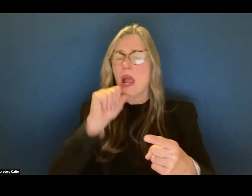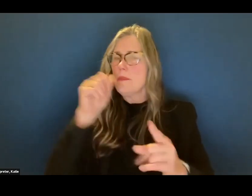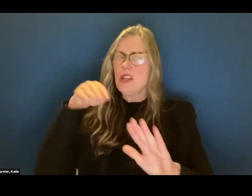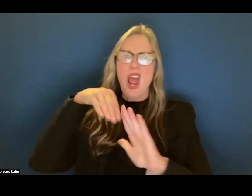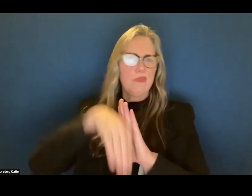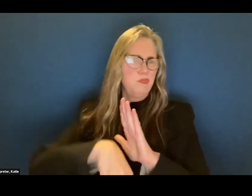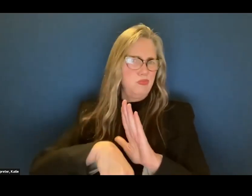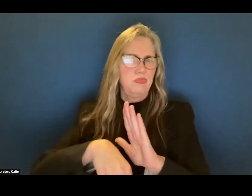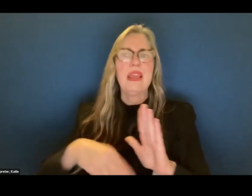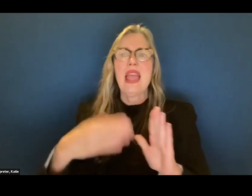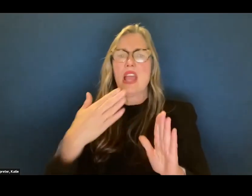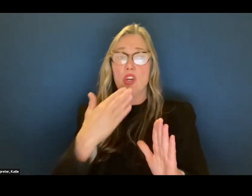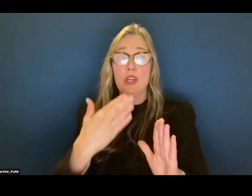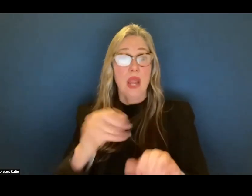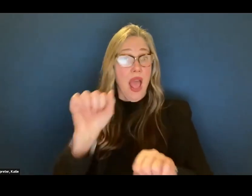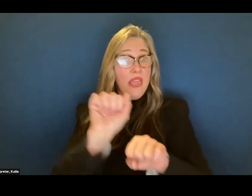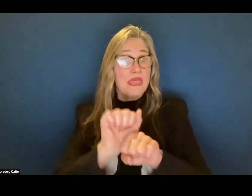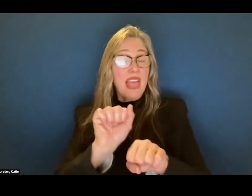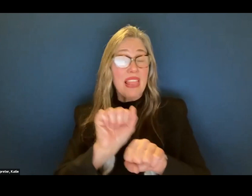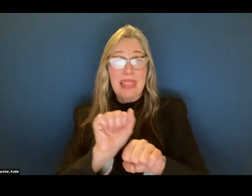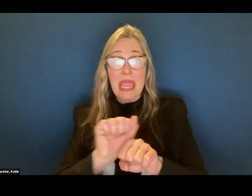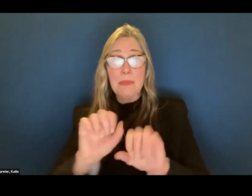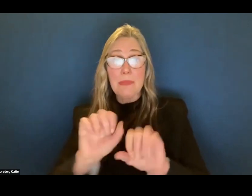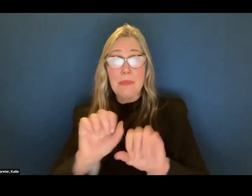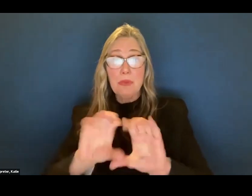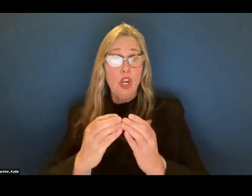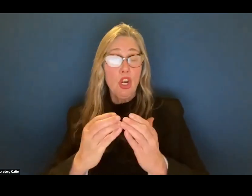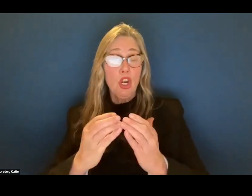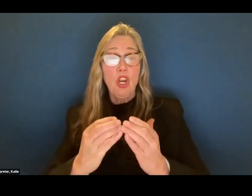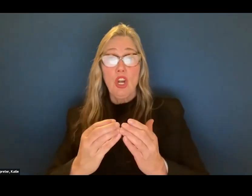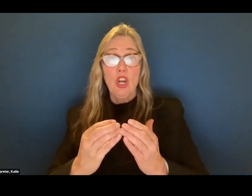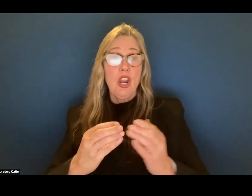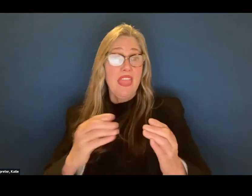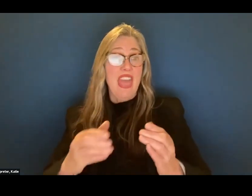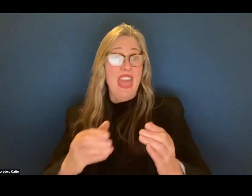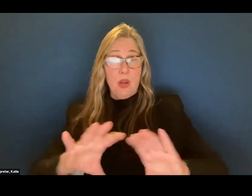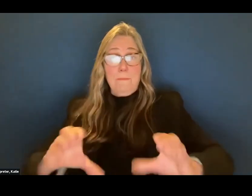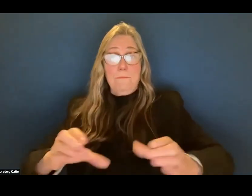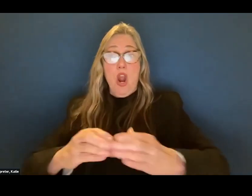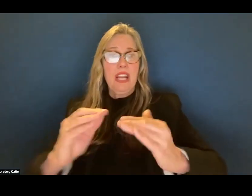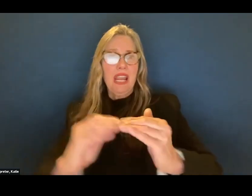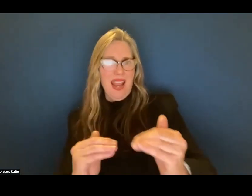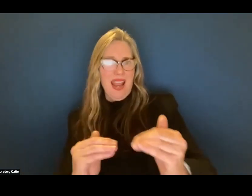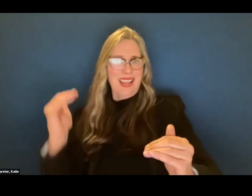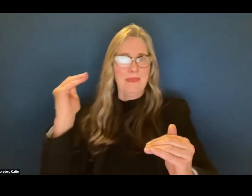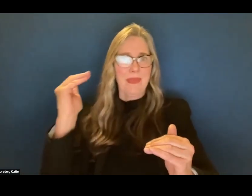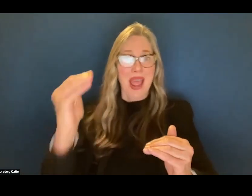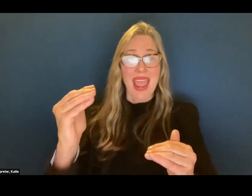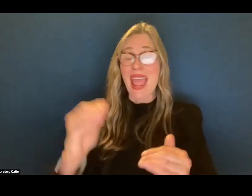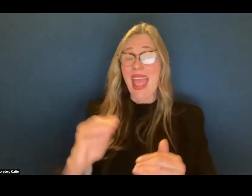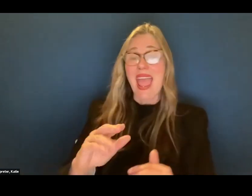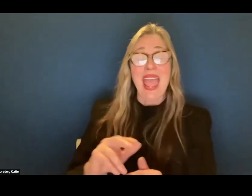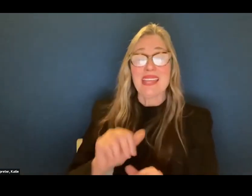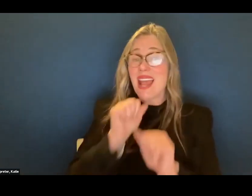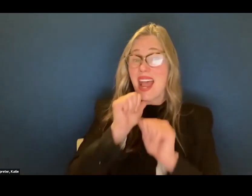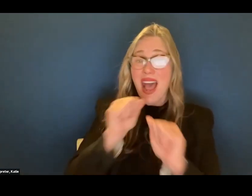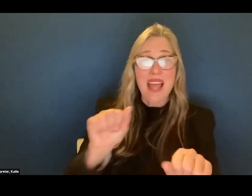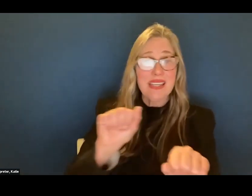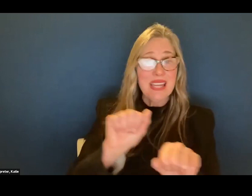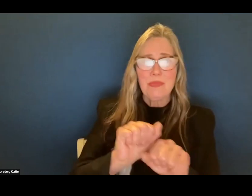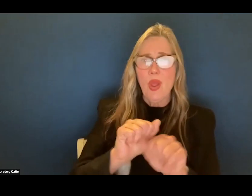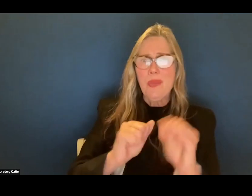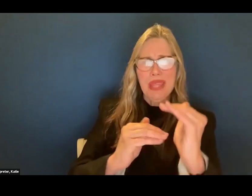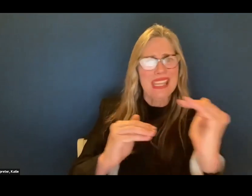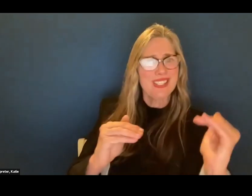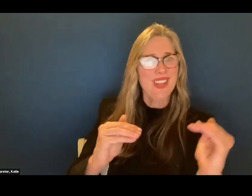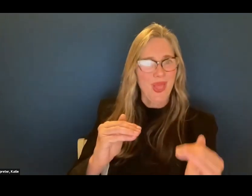market is super strong, and our unemployment is at record lows. So that's good news. And the other good news is the